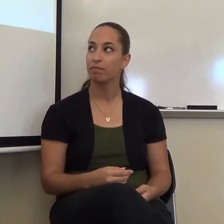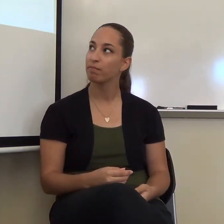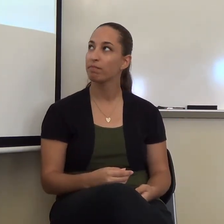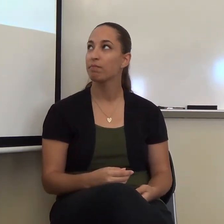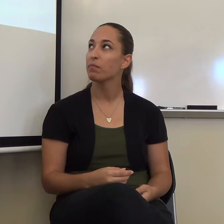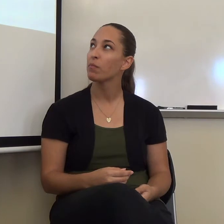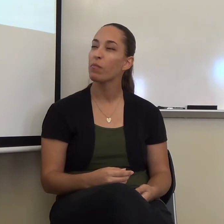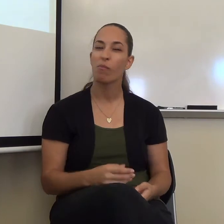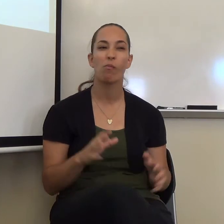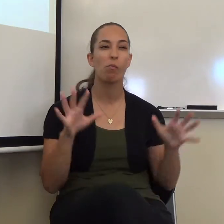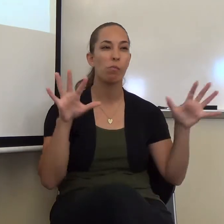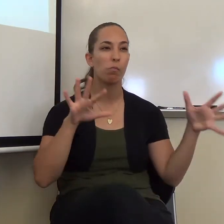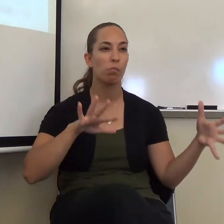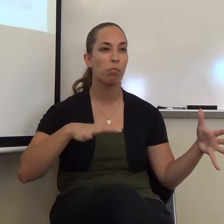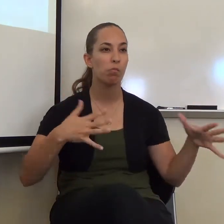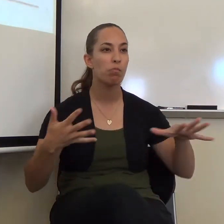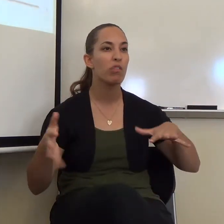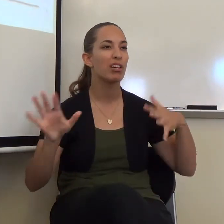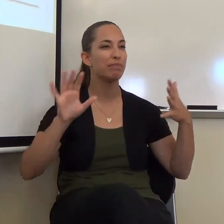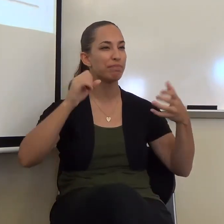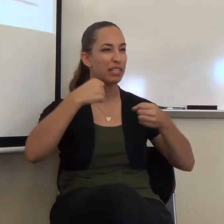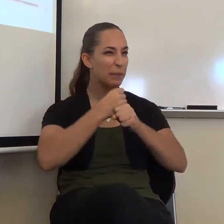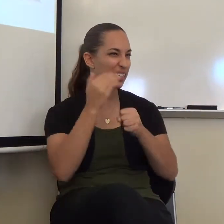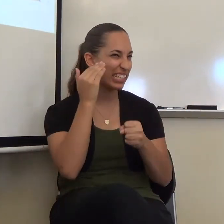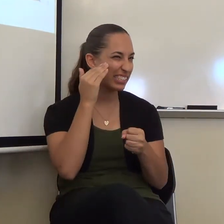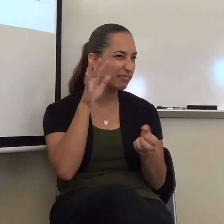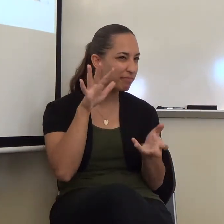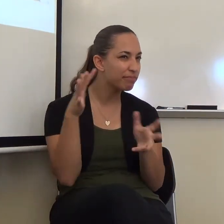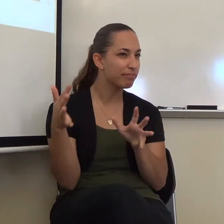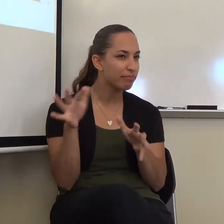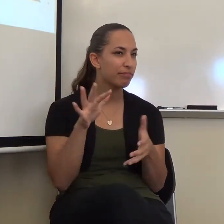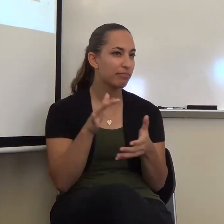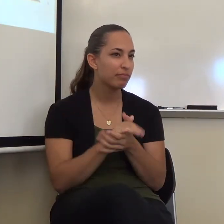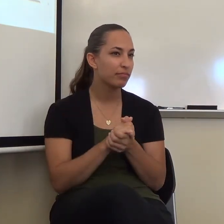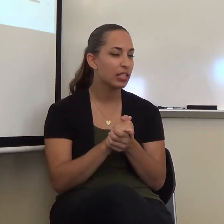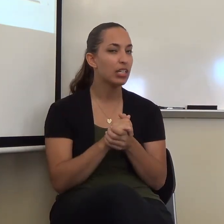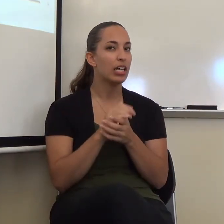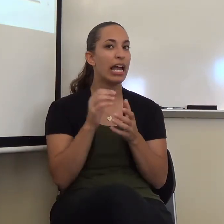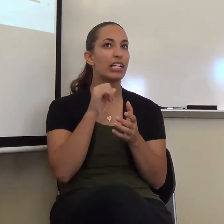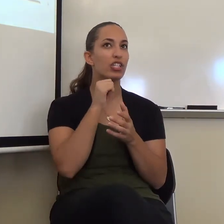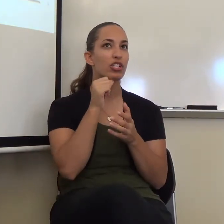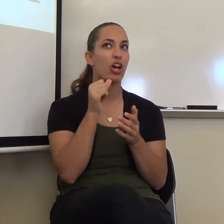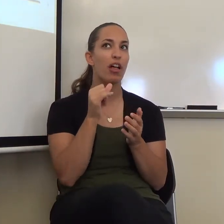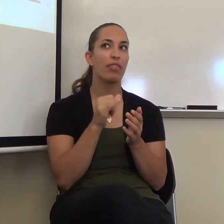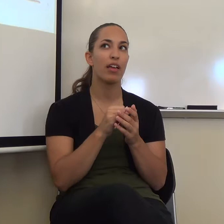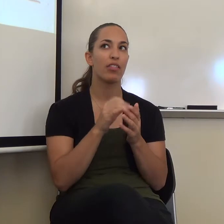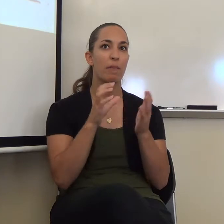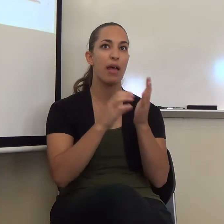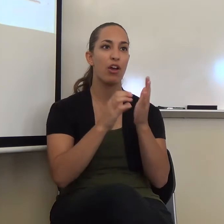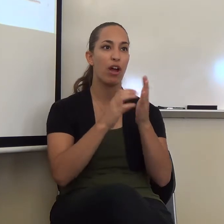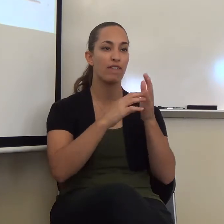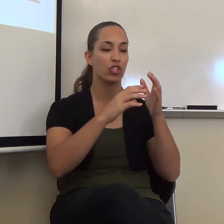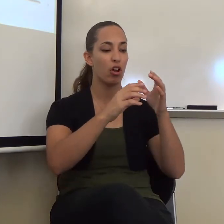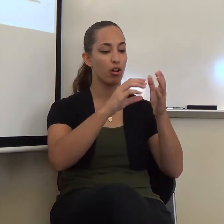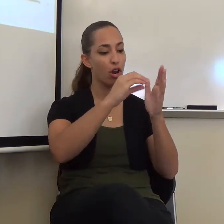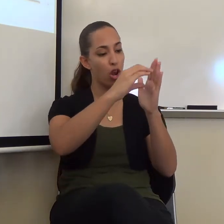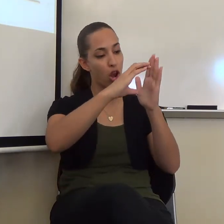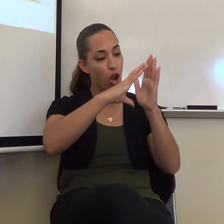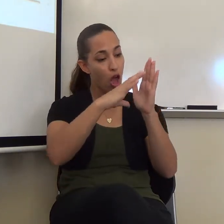that make sense to people? Yeah, this is what I'm saying. These are getting, it's not that the paragraphs are getting longer, but some of them are just have